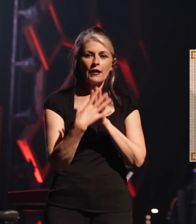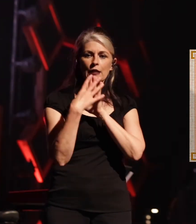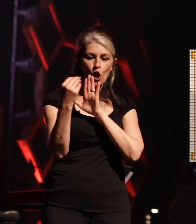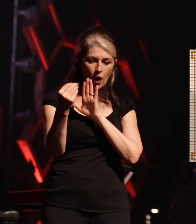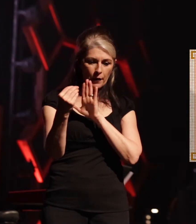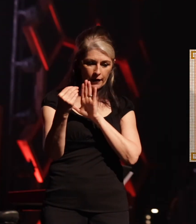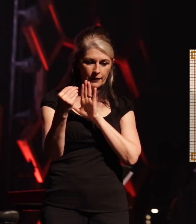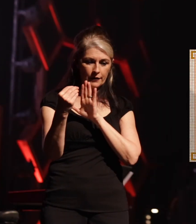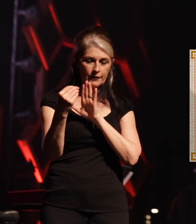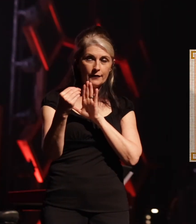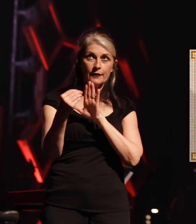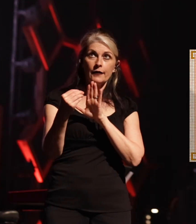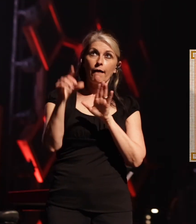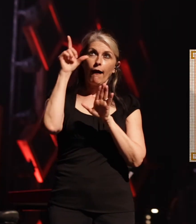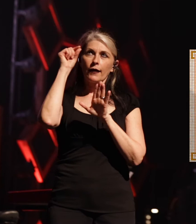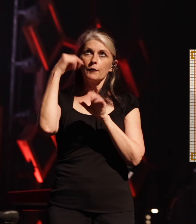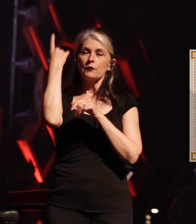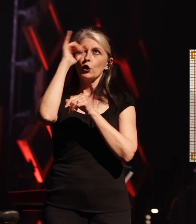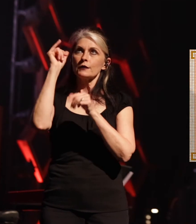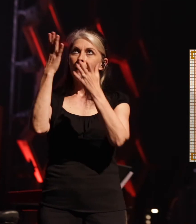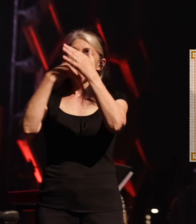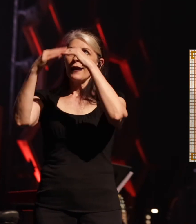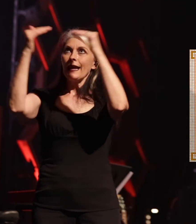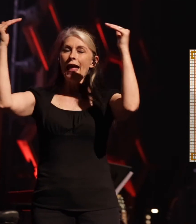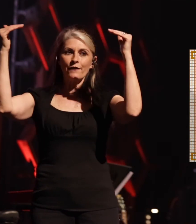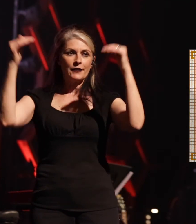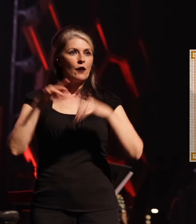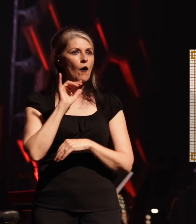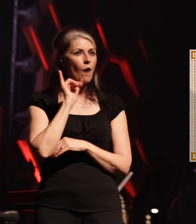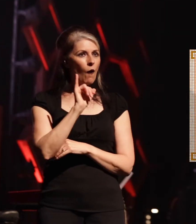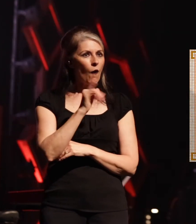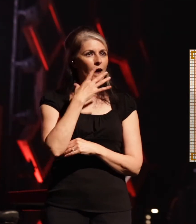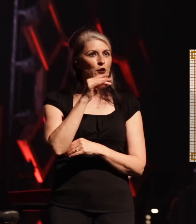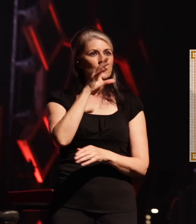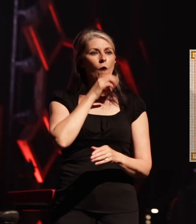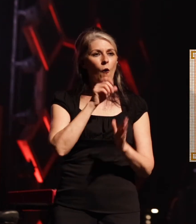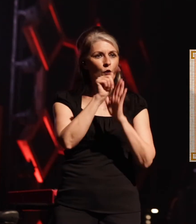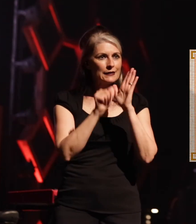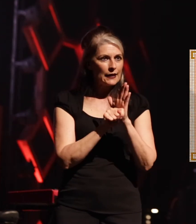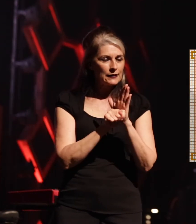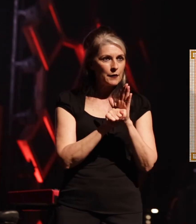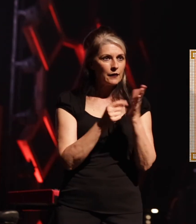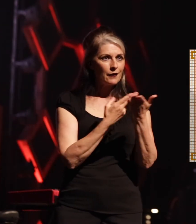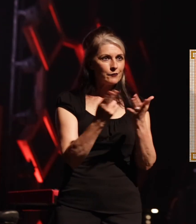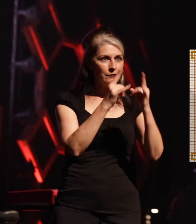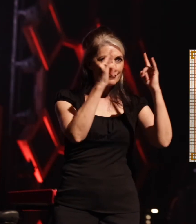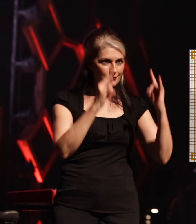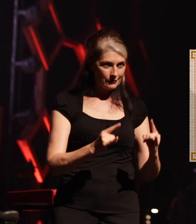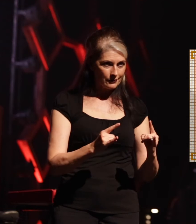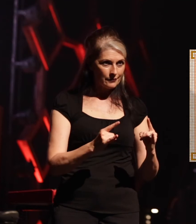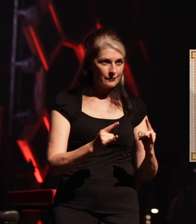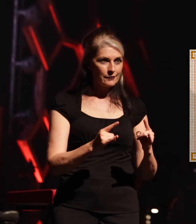of what is in heaven. Now that's interesting. The Old Testament tabernacle that they were instructed to build in